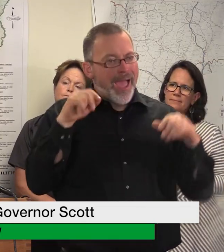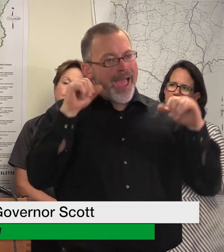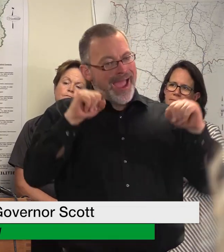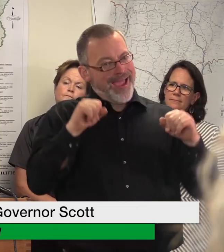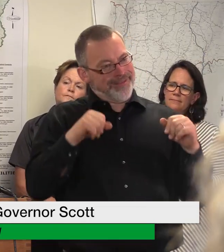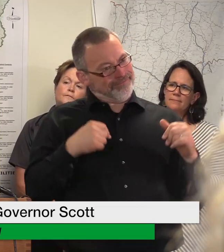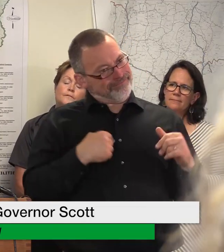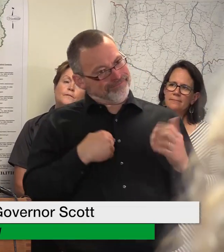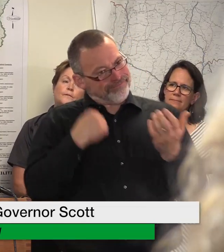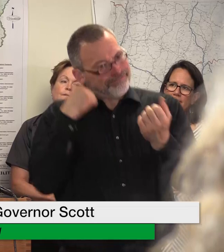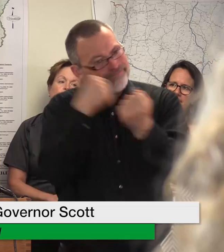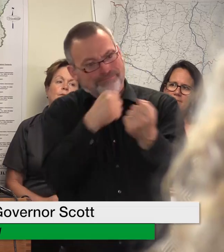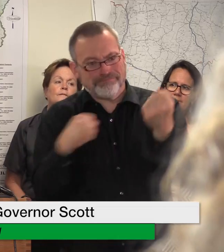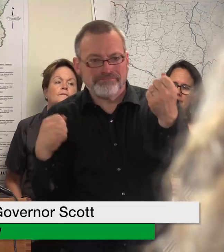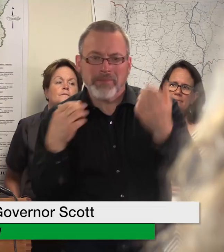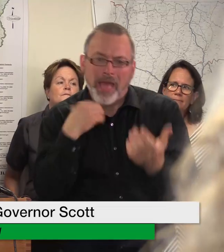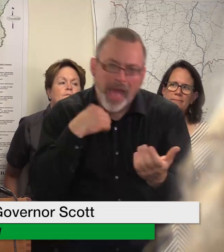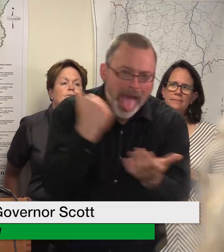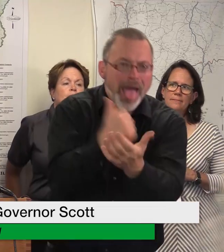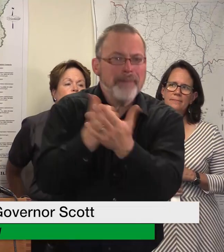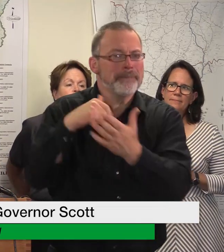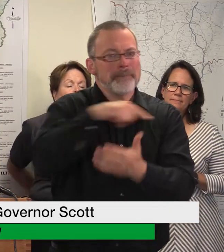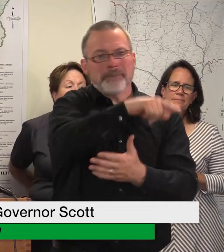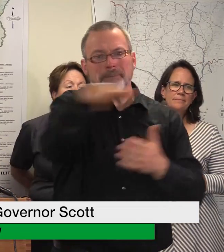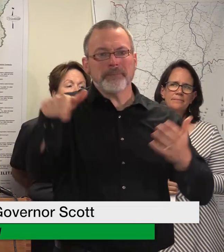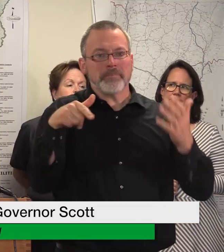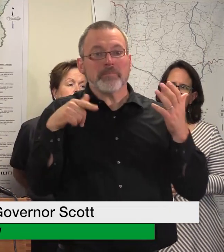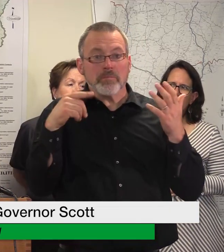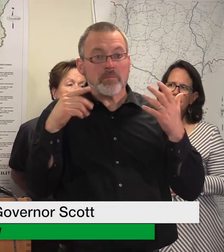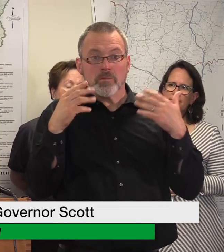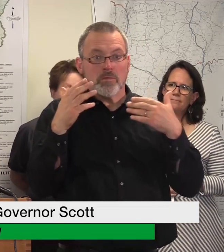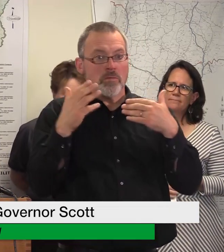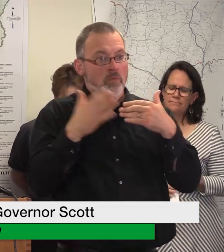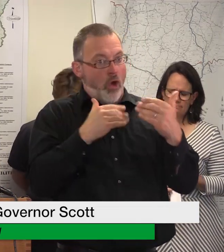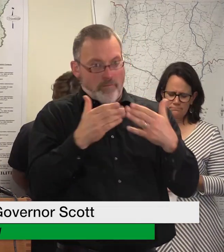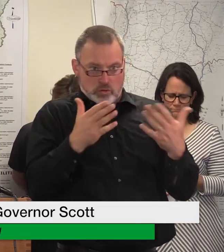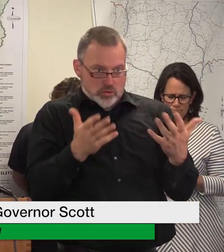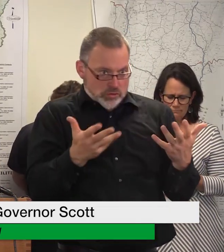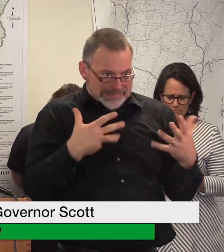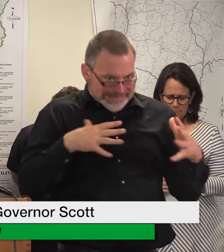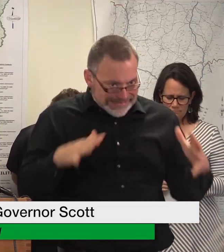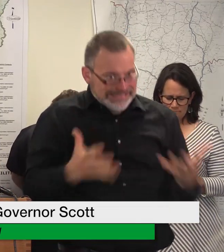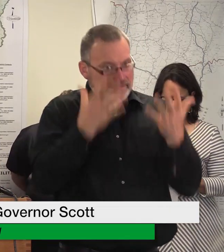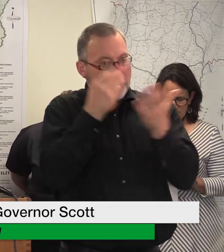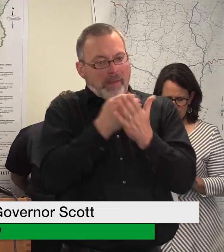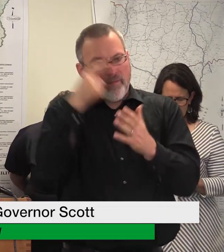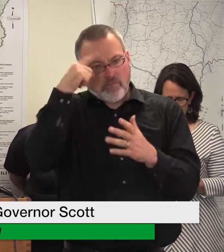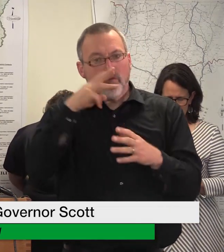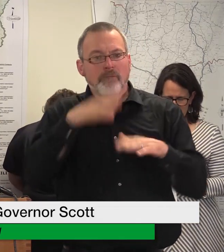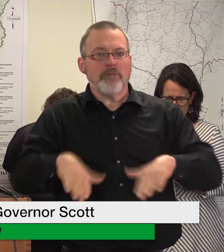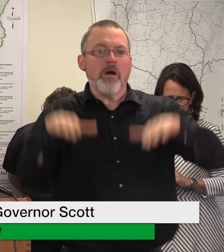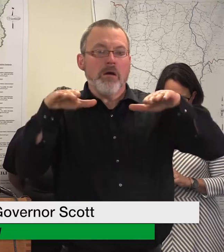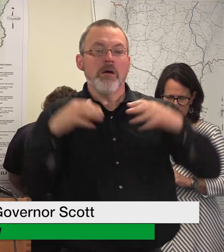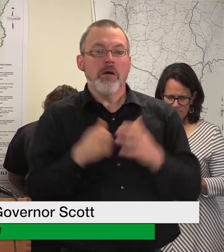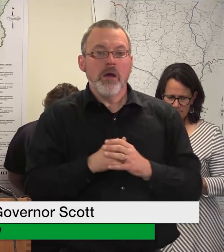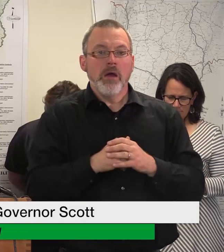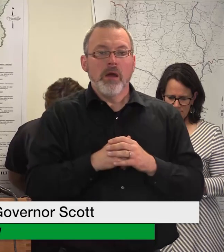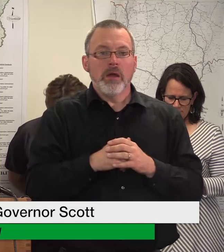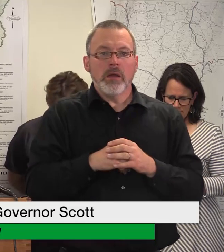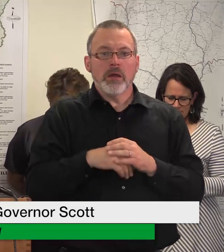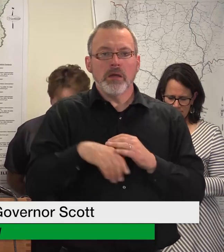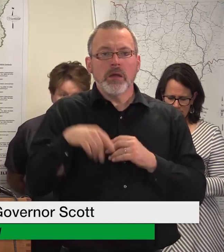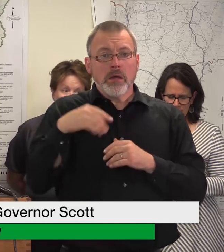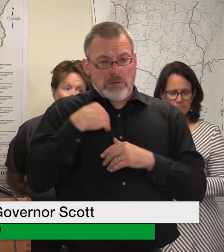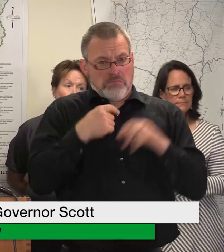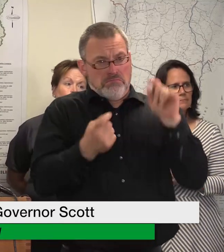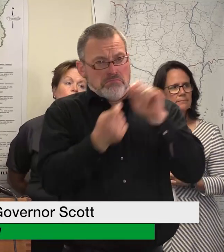from whatever this brings about. But I think, again, we'll have more details in the next